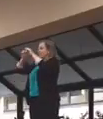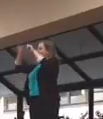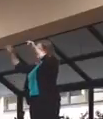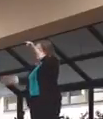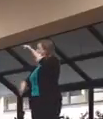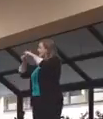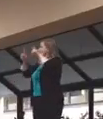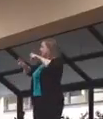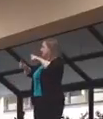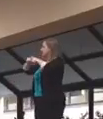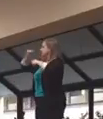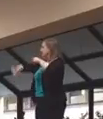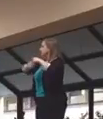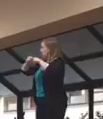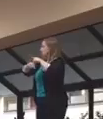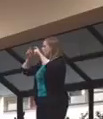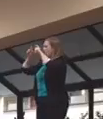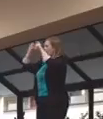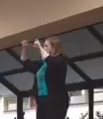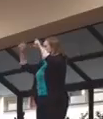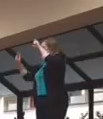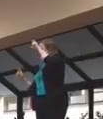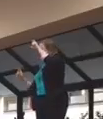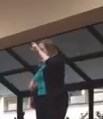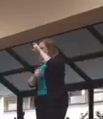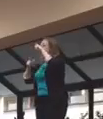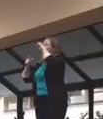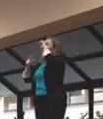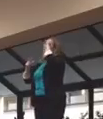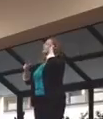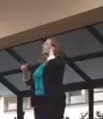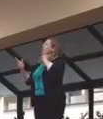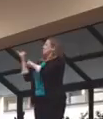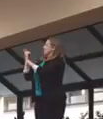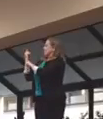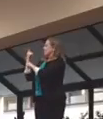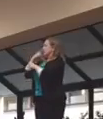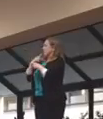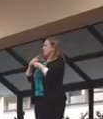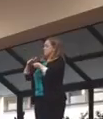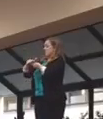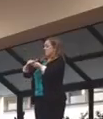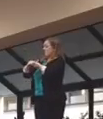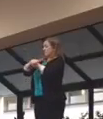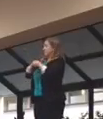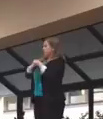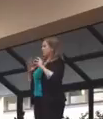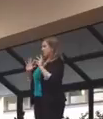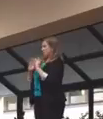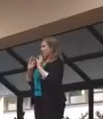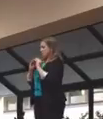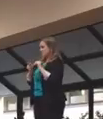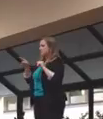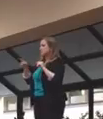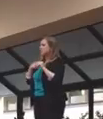If you saw the certification committee presenting on what was called the cycle of testing that was